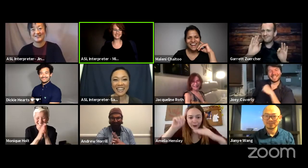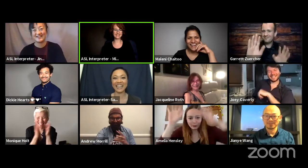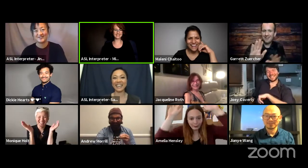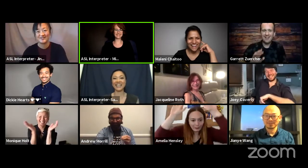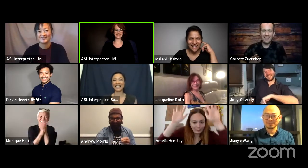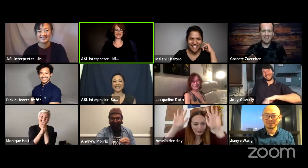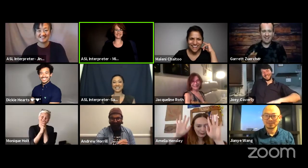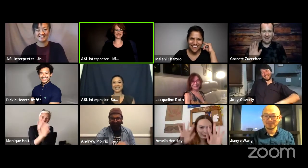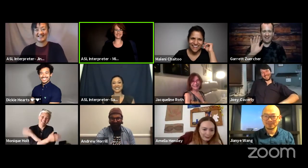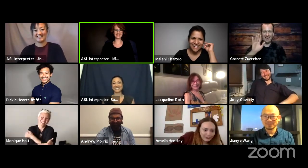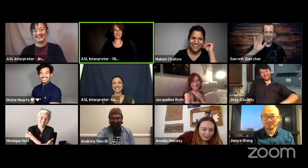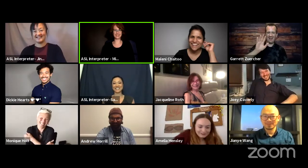Wonderful.